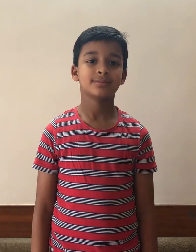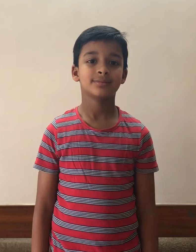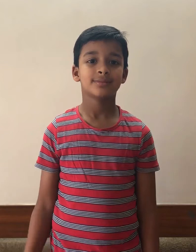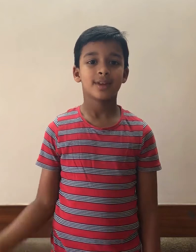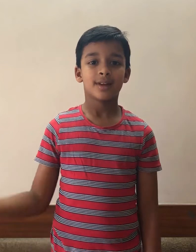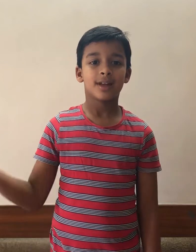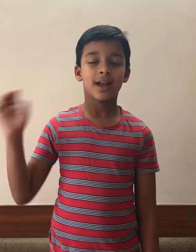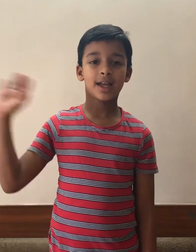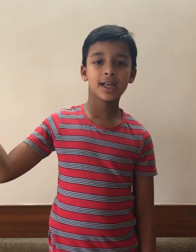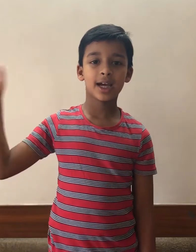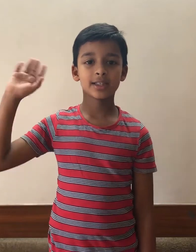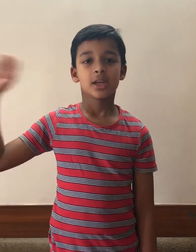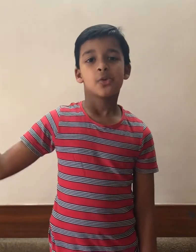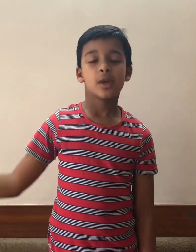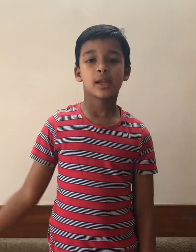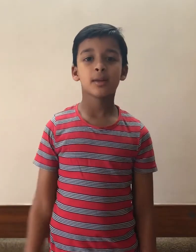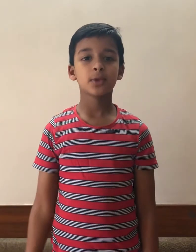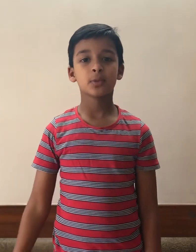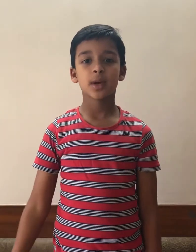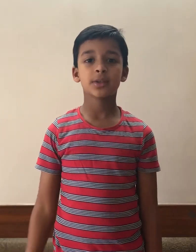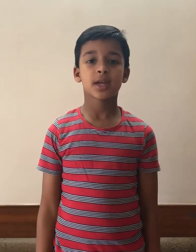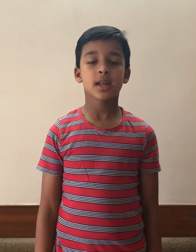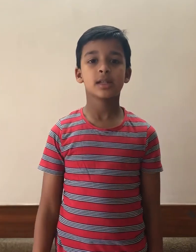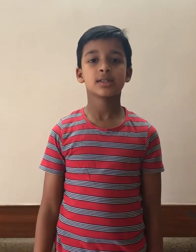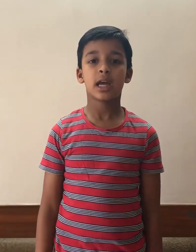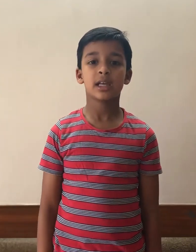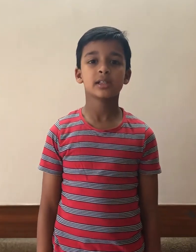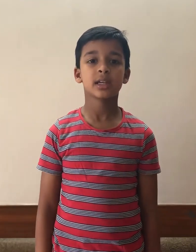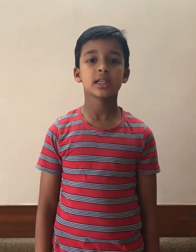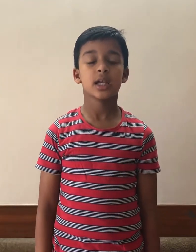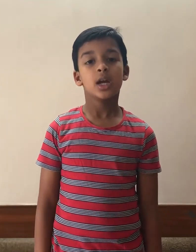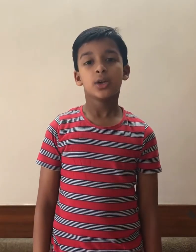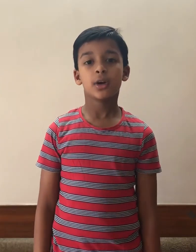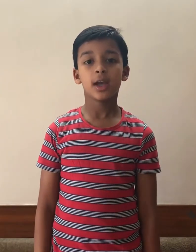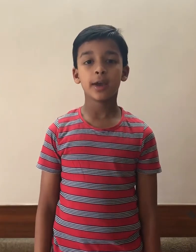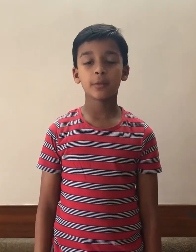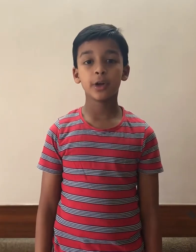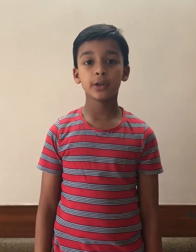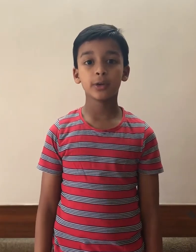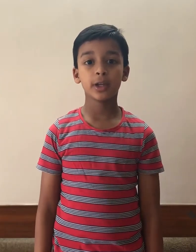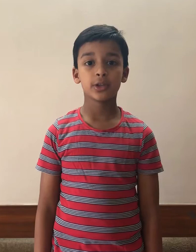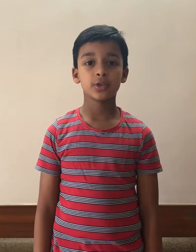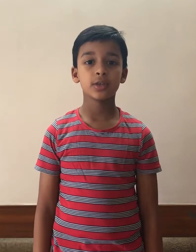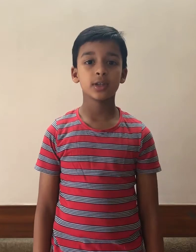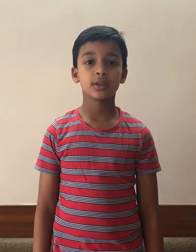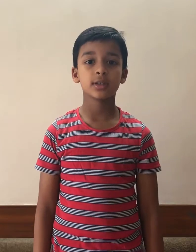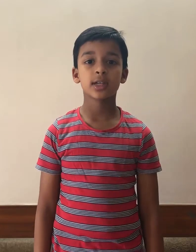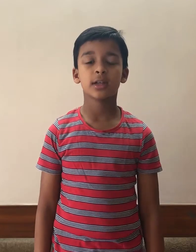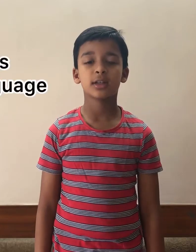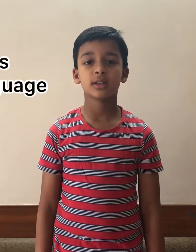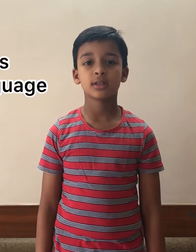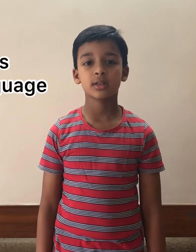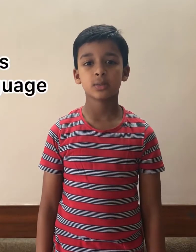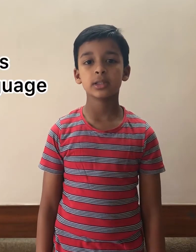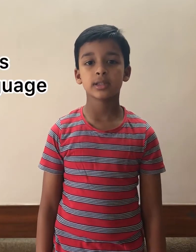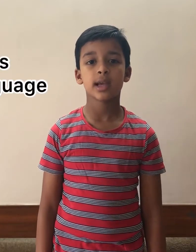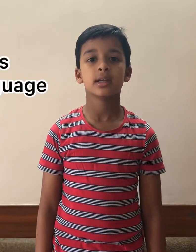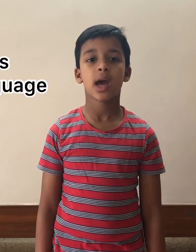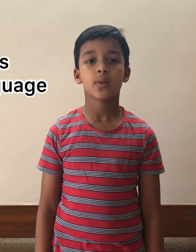Hi guys, welcome to my channel Sahil Sahs. Today I am going to teach you easy sentences with sign language